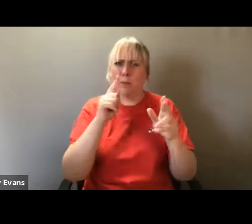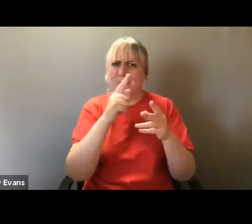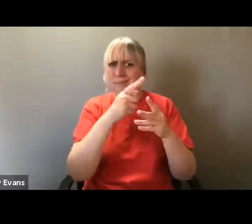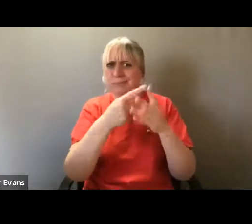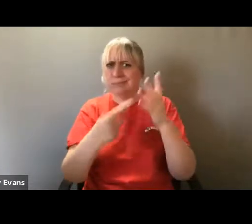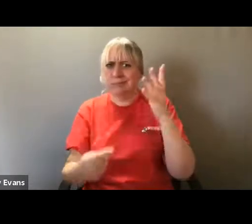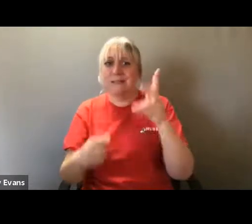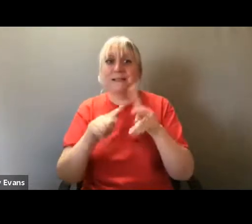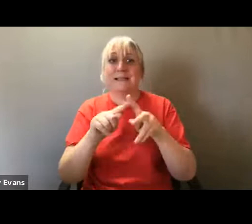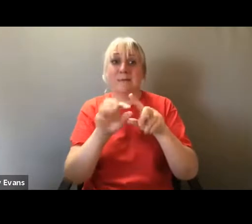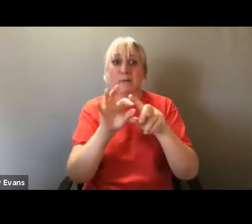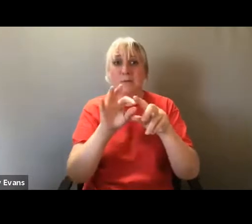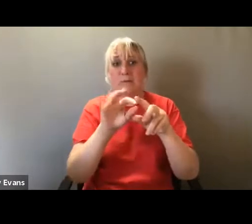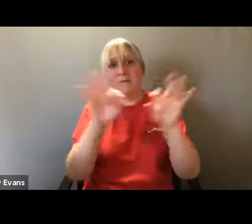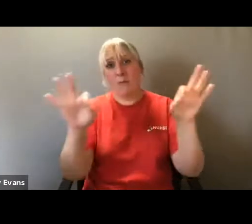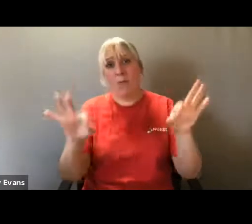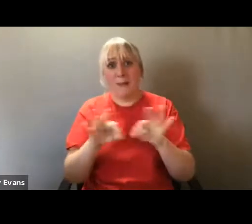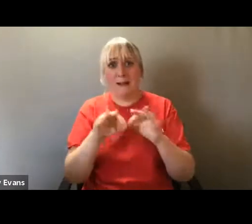can access.